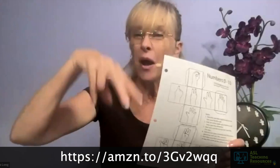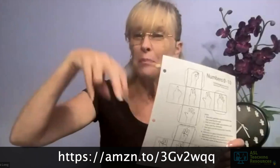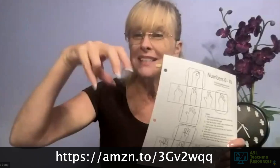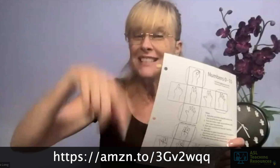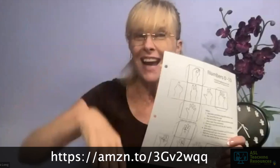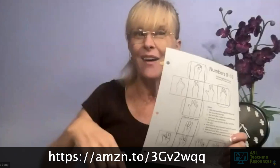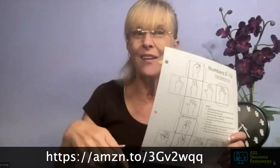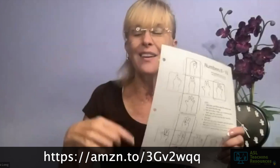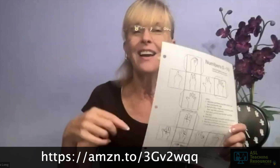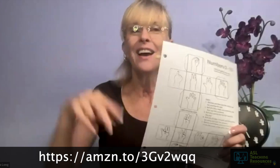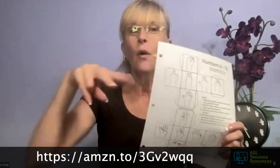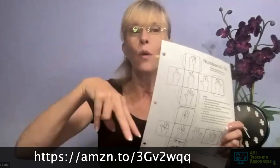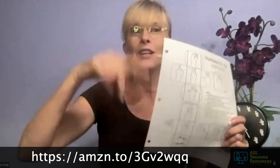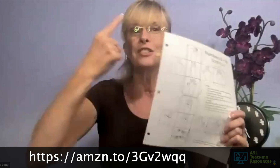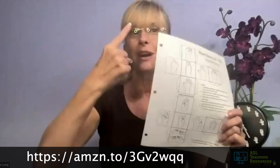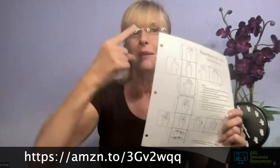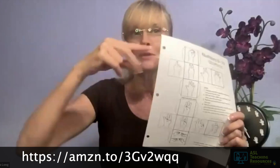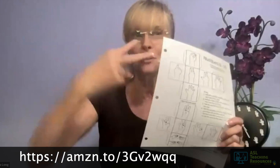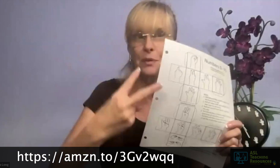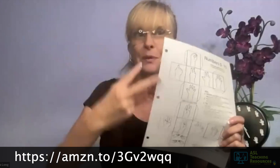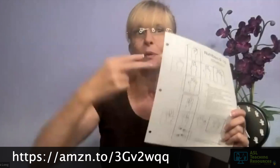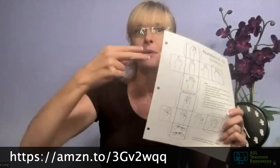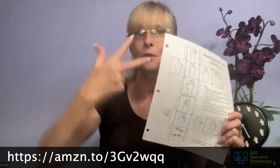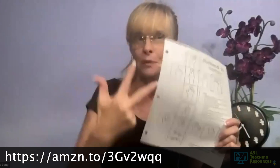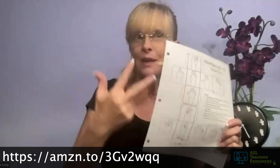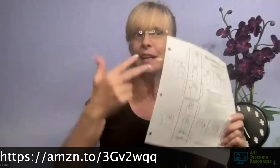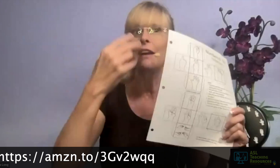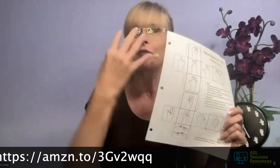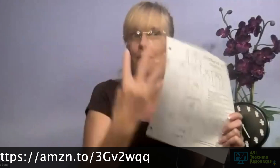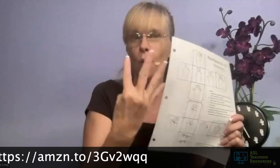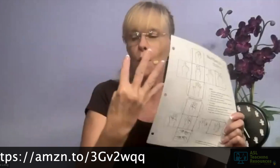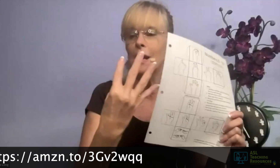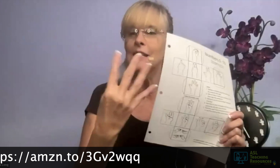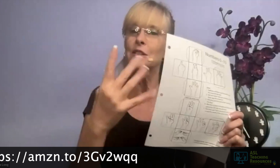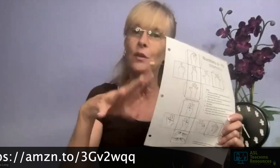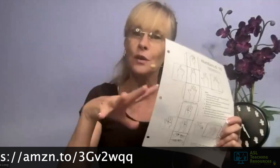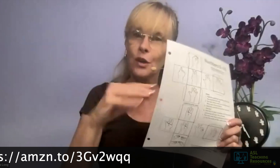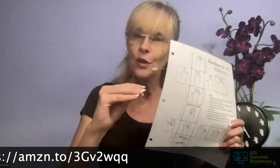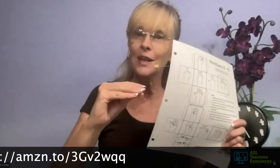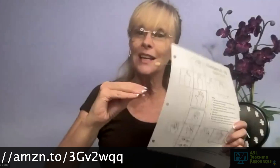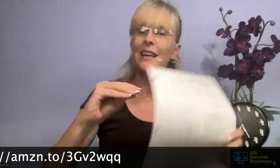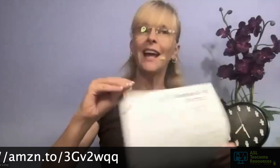and down. 1 jump, 2, 3, 4. And so they're learning and